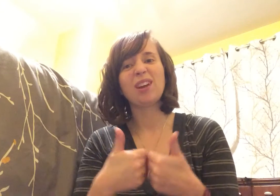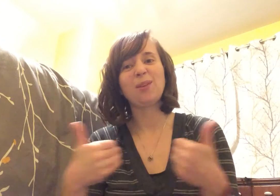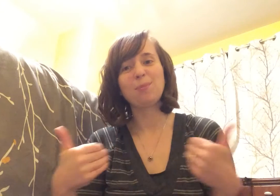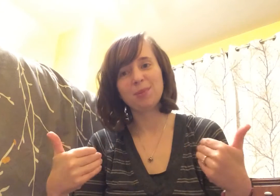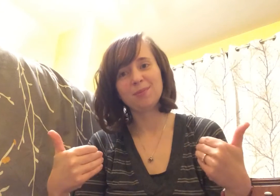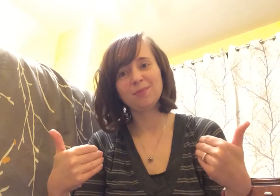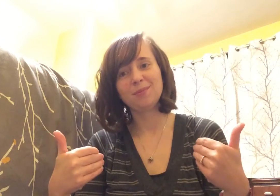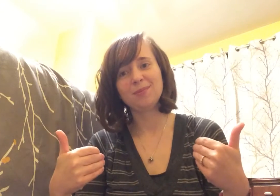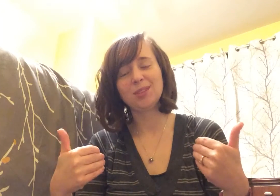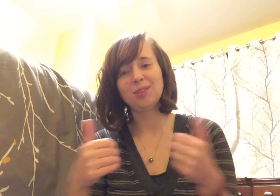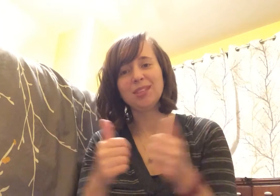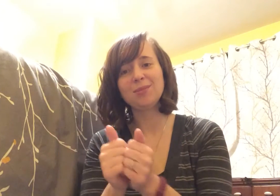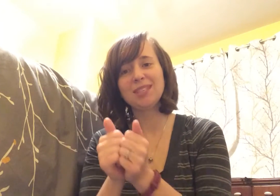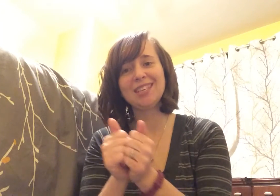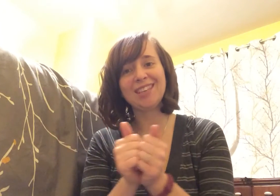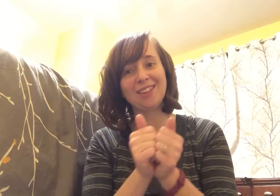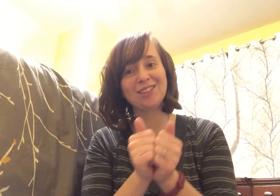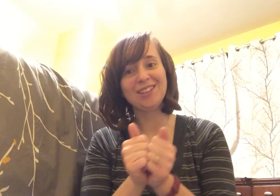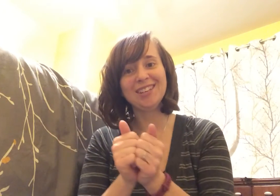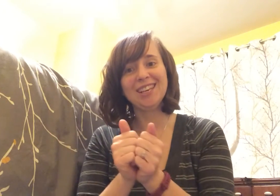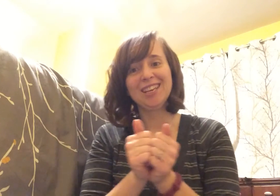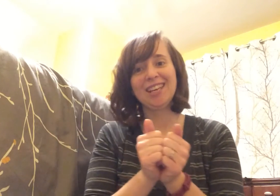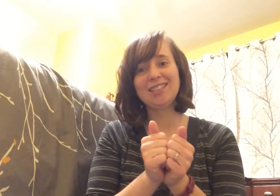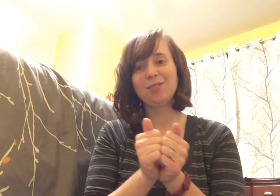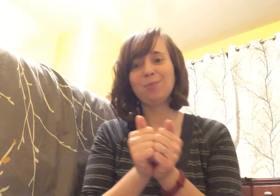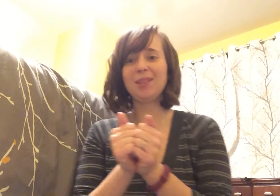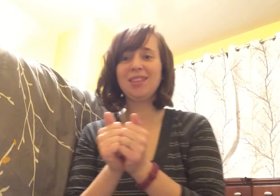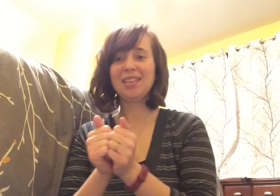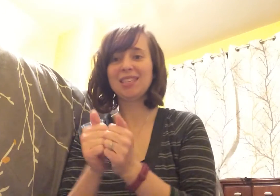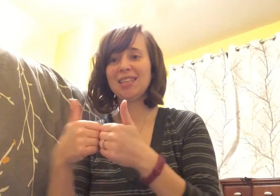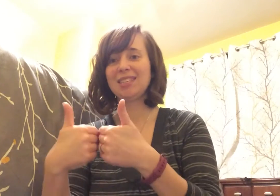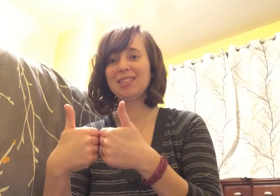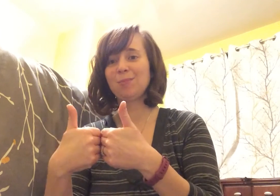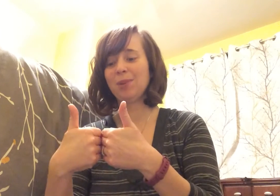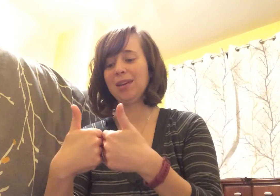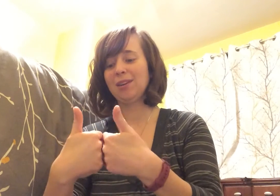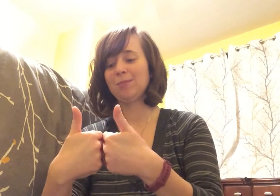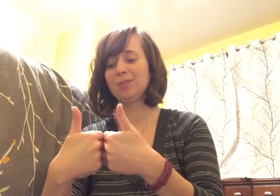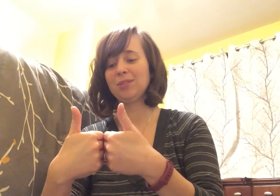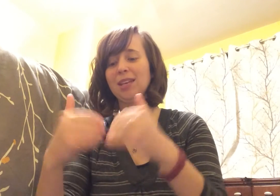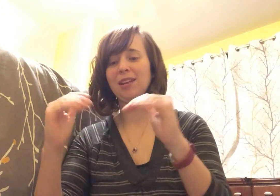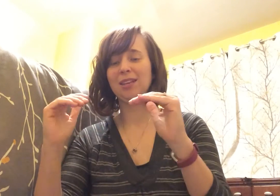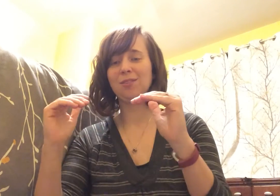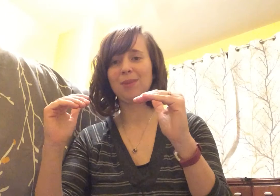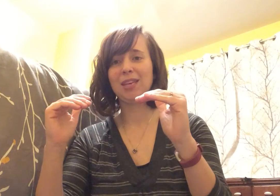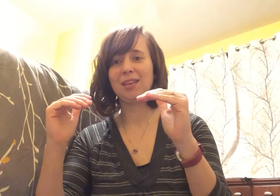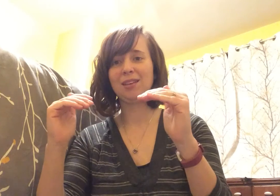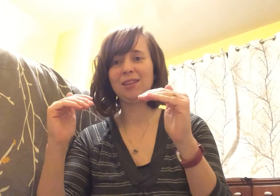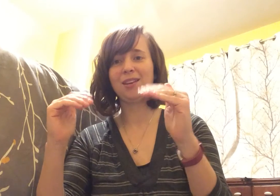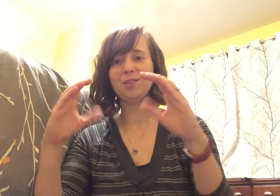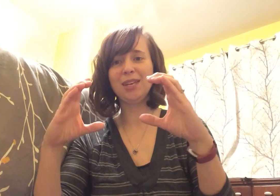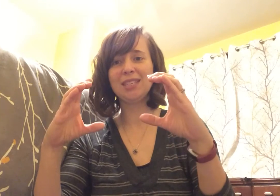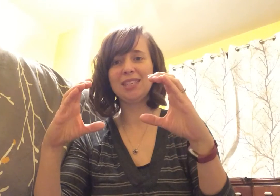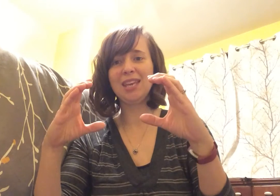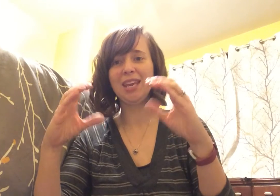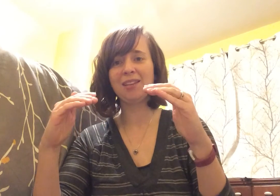up. So this was together, and so but this is to break up. So it's kind of like you're making not quite C hands,